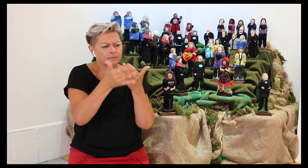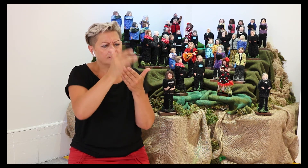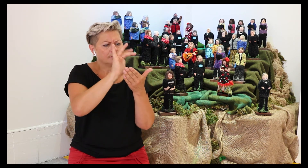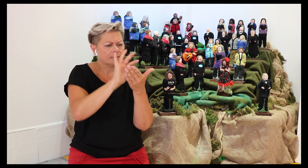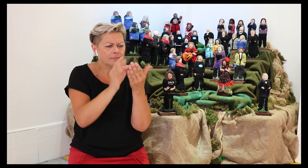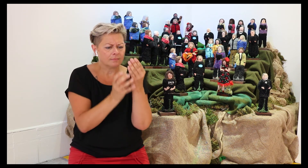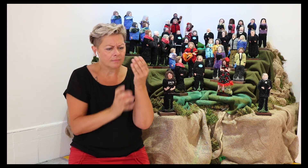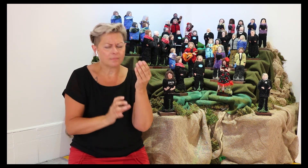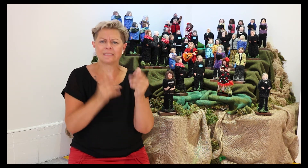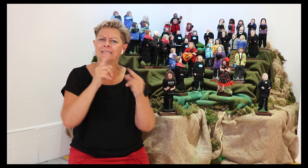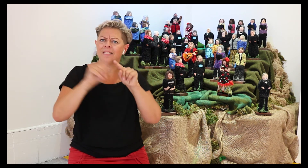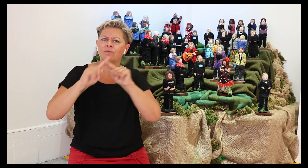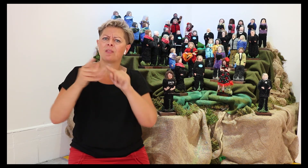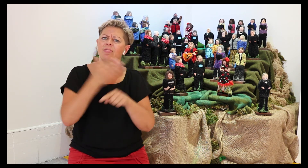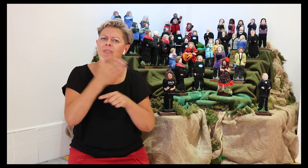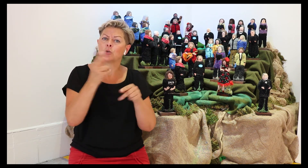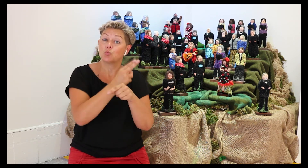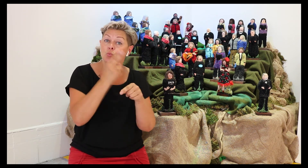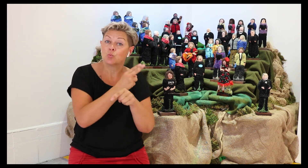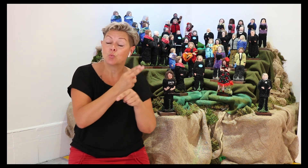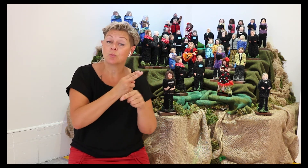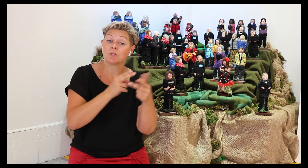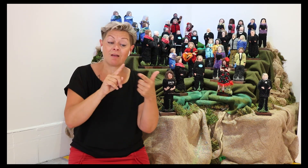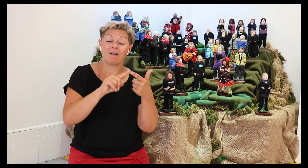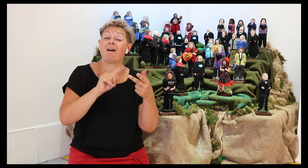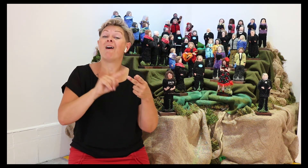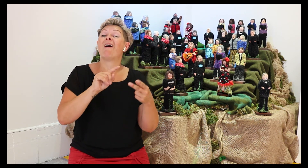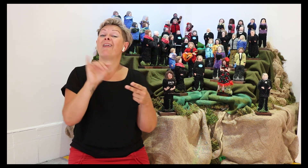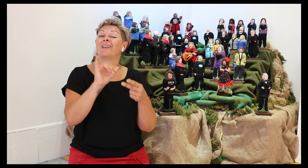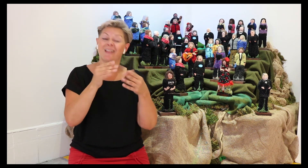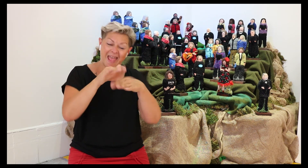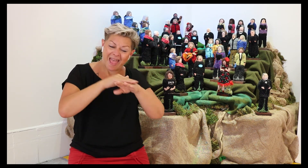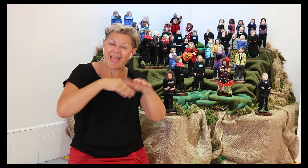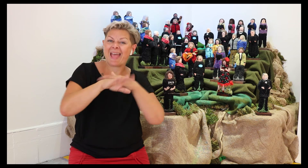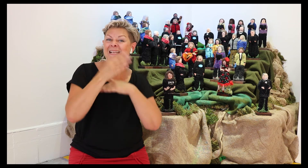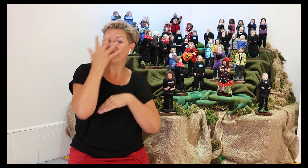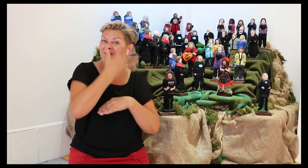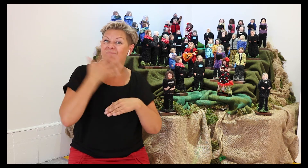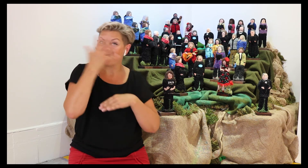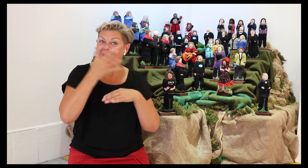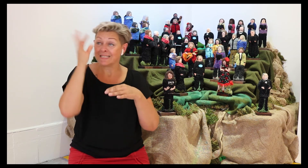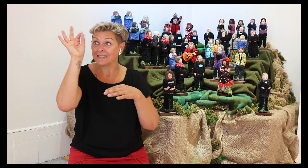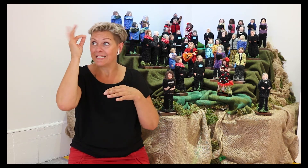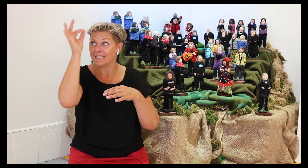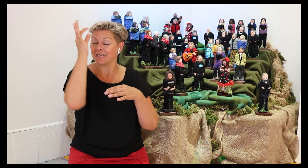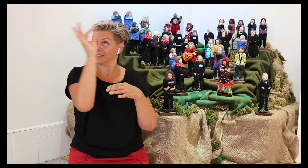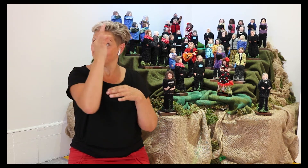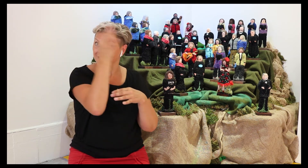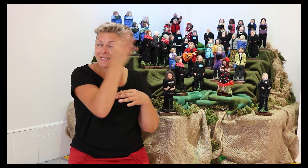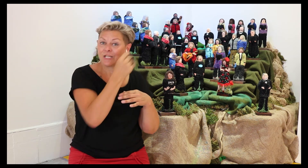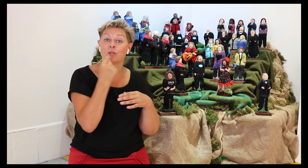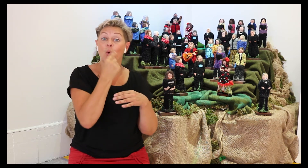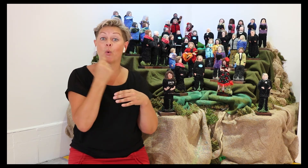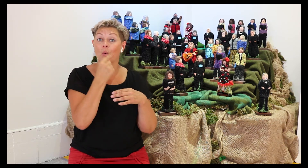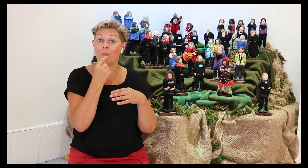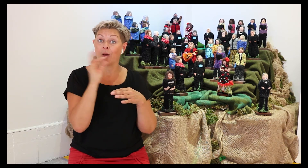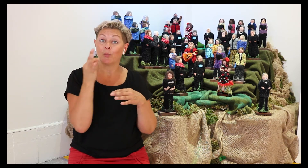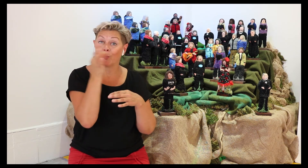different fabrics and yarns used, the smoother needle-felted hands and faces with stitched eyebrows and singing mouths,